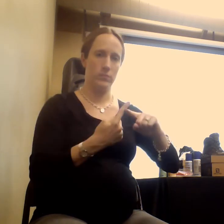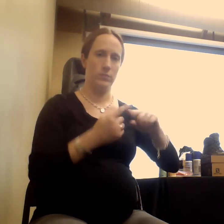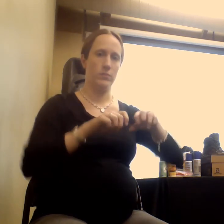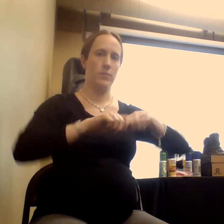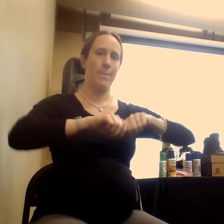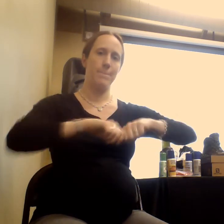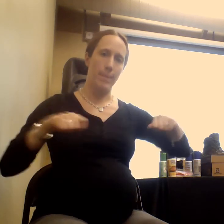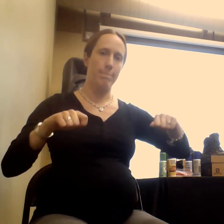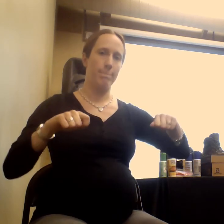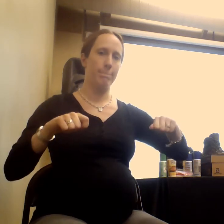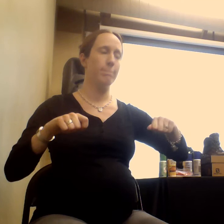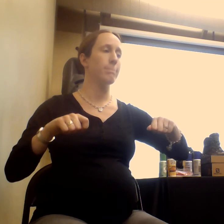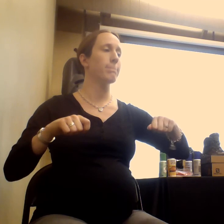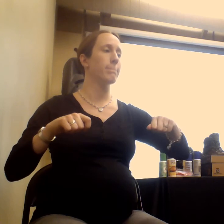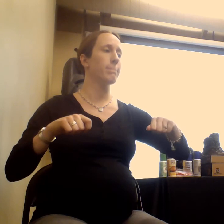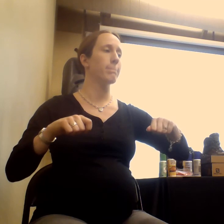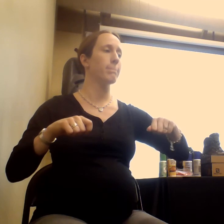Now pull it tight.